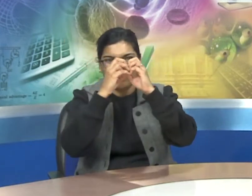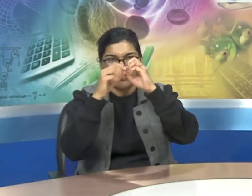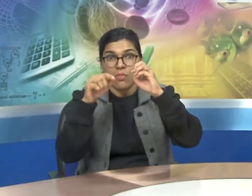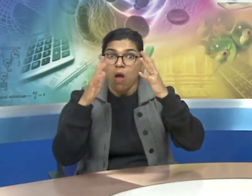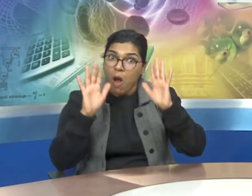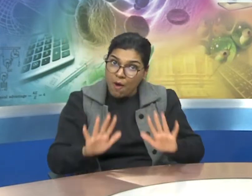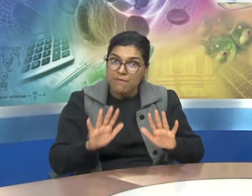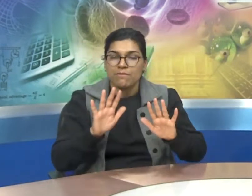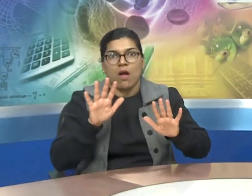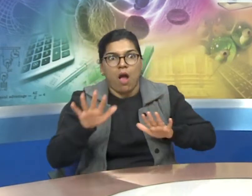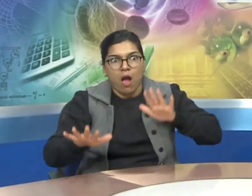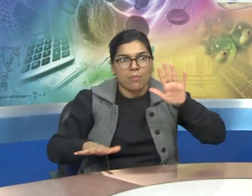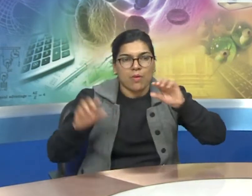moving image.